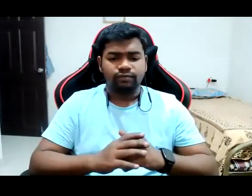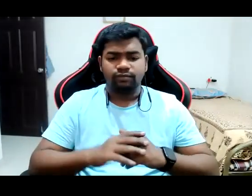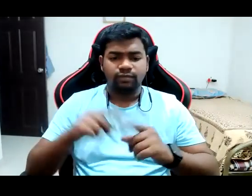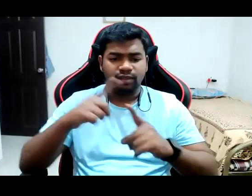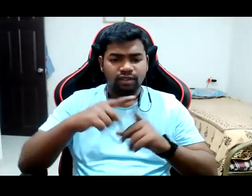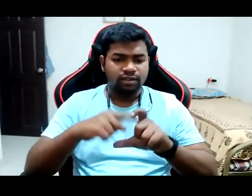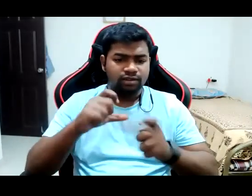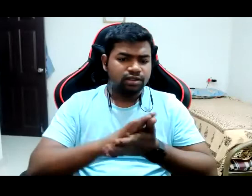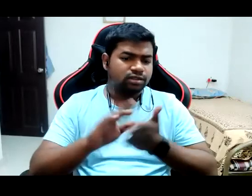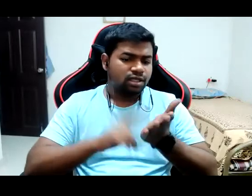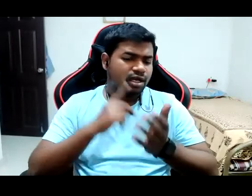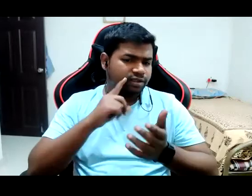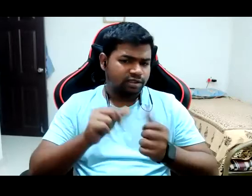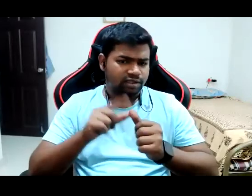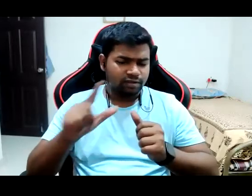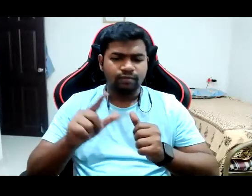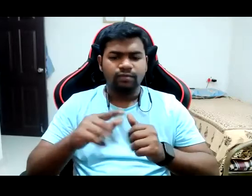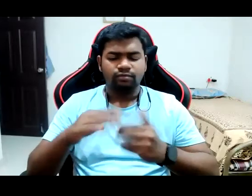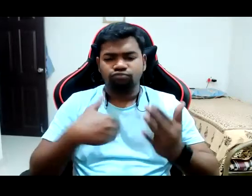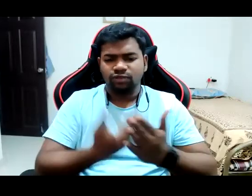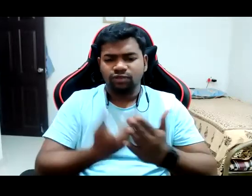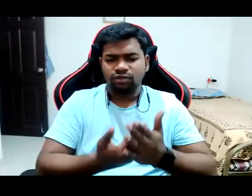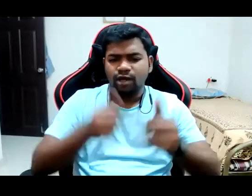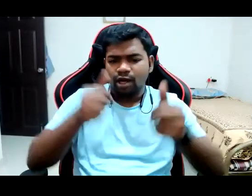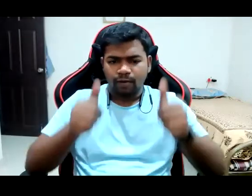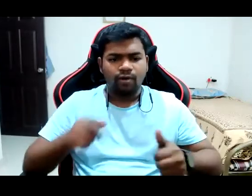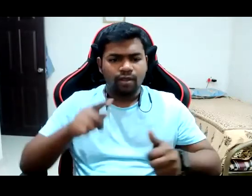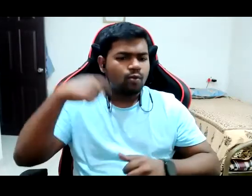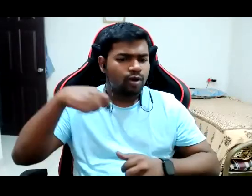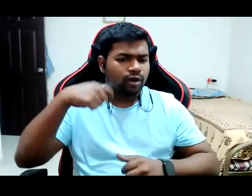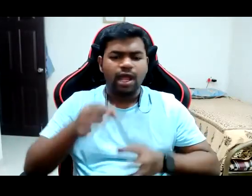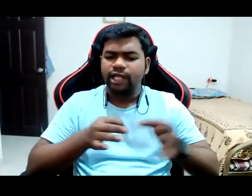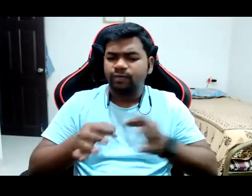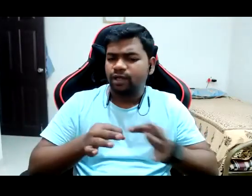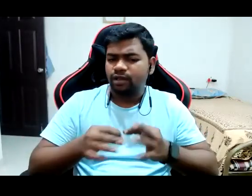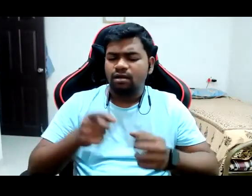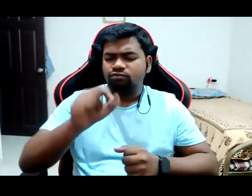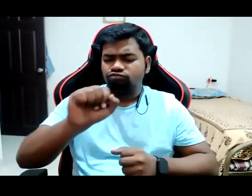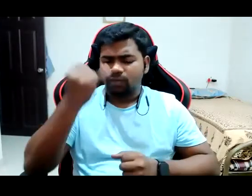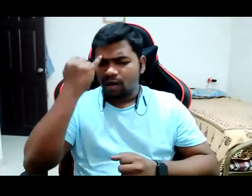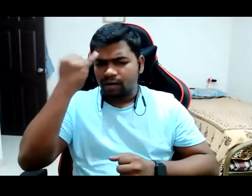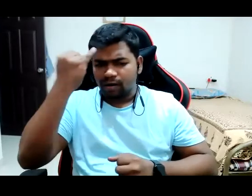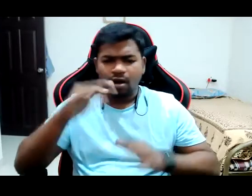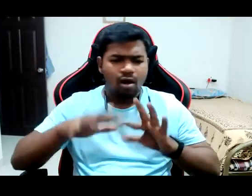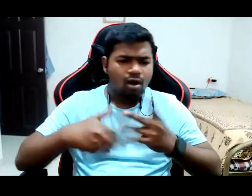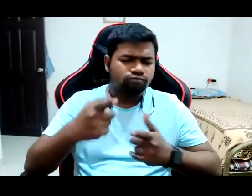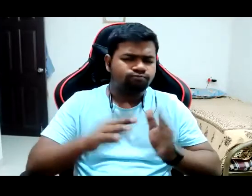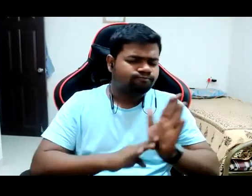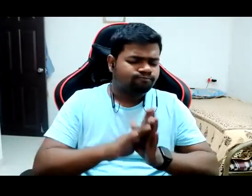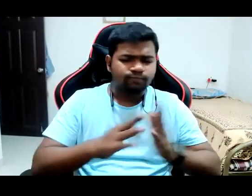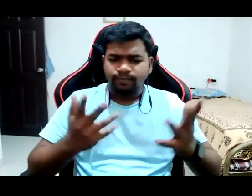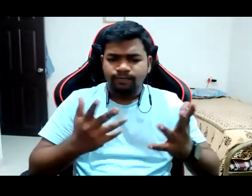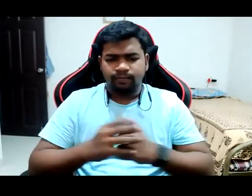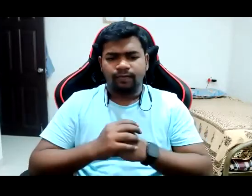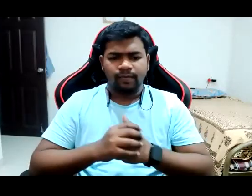what we do expect you to do is basically submit a report and a video explaining what your idea is, how you think it will be implemented,